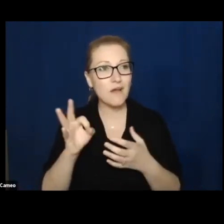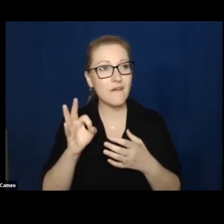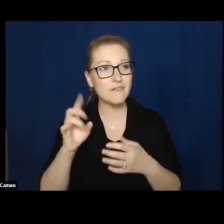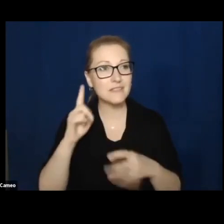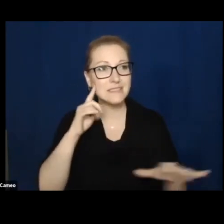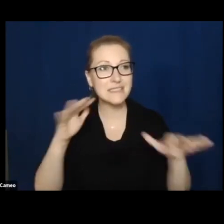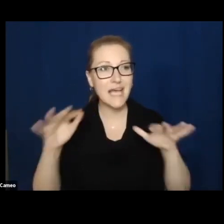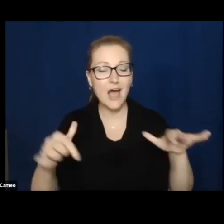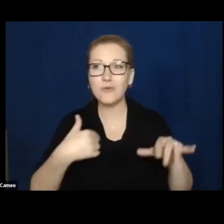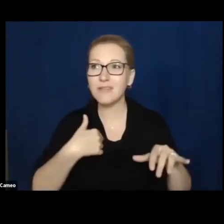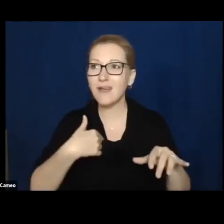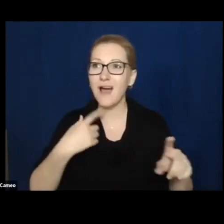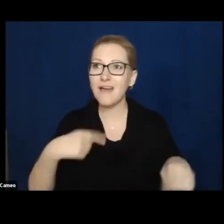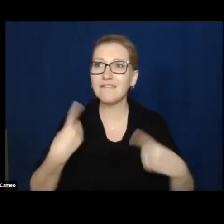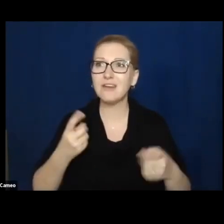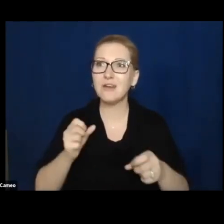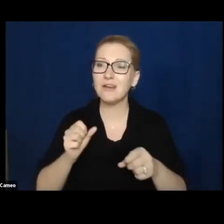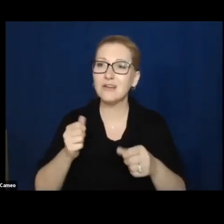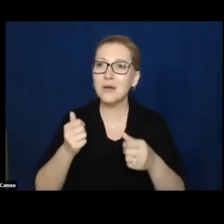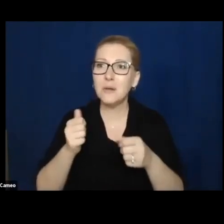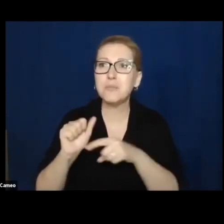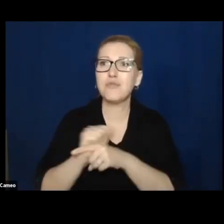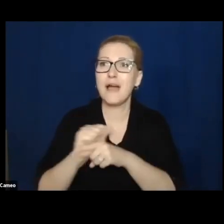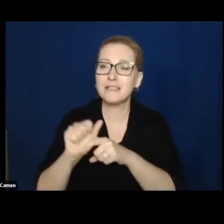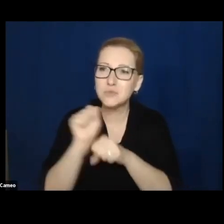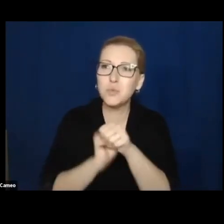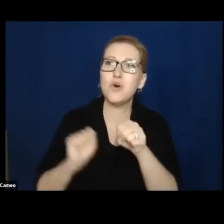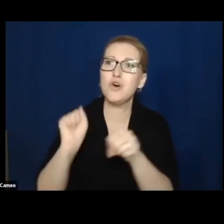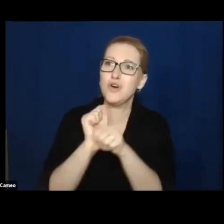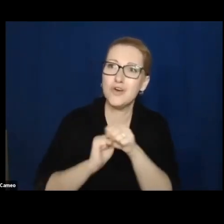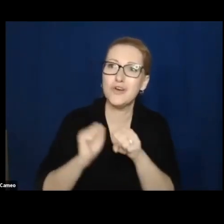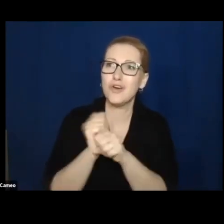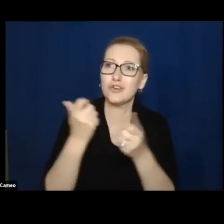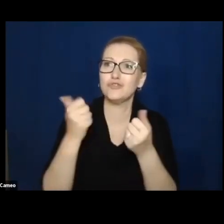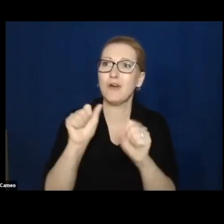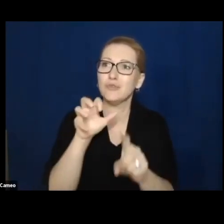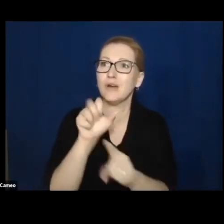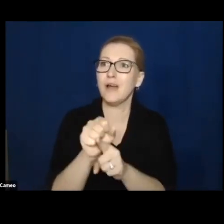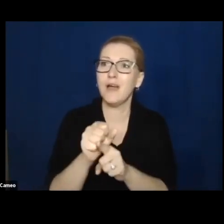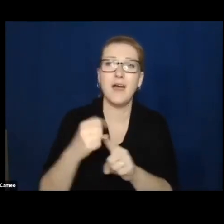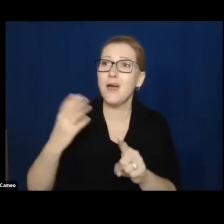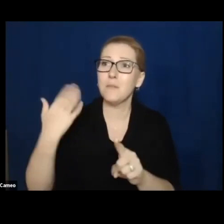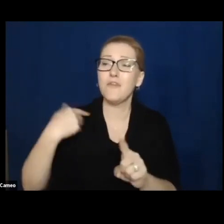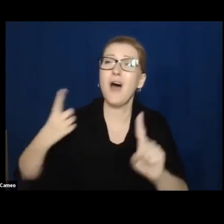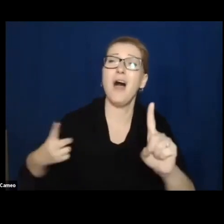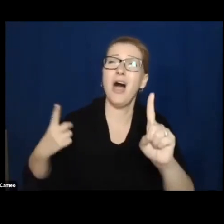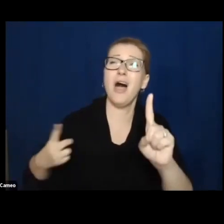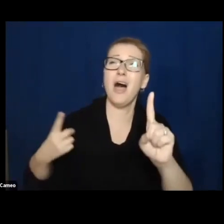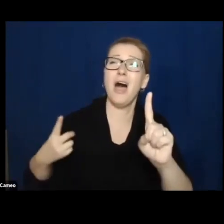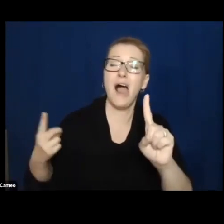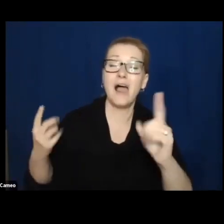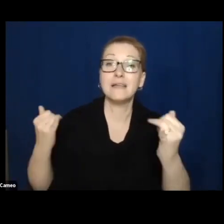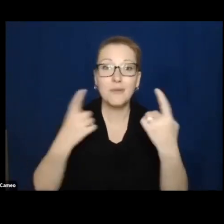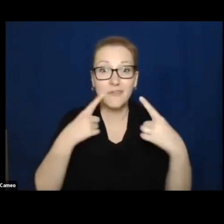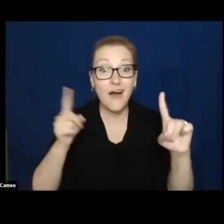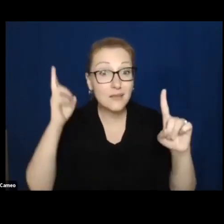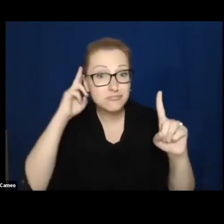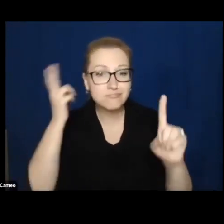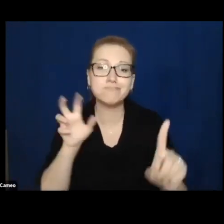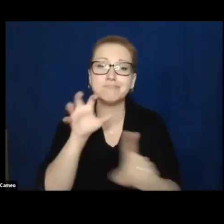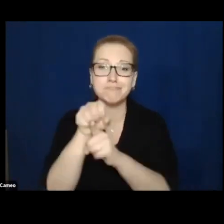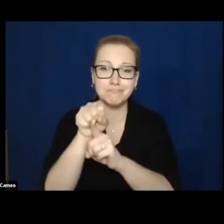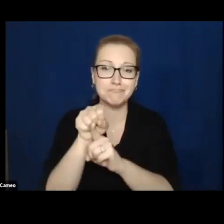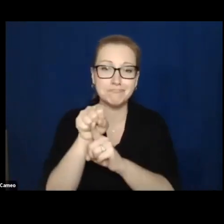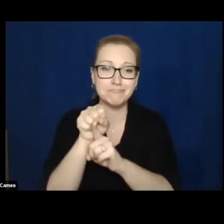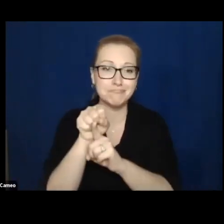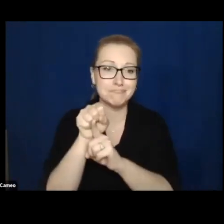I've worked so hard practicing to get to. And it was such an opportunity. I don't think that I would ever have